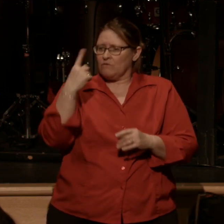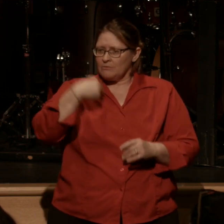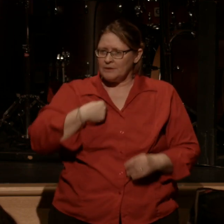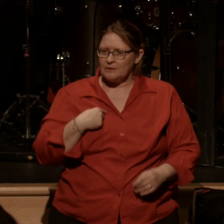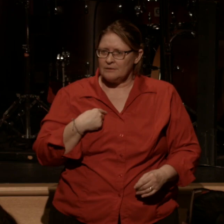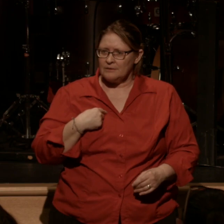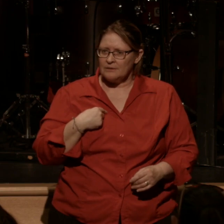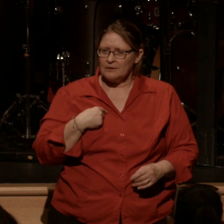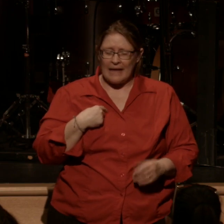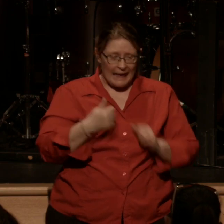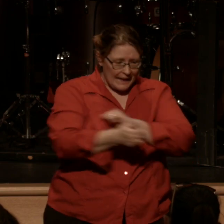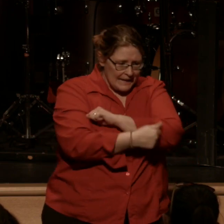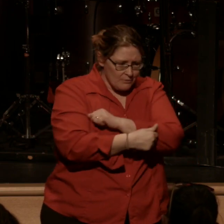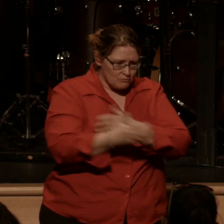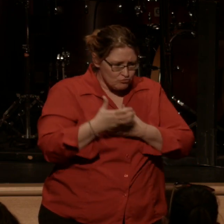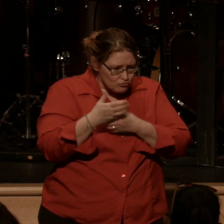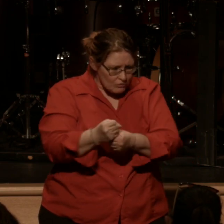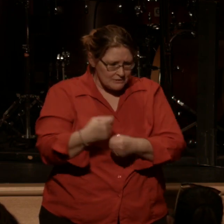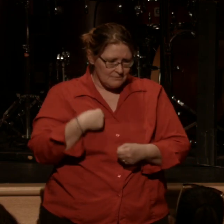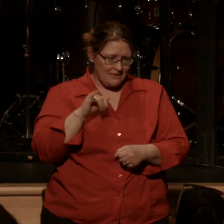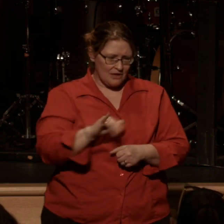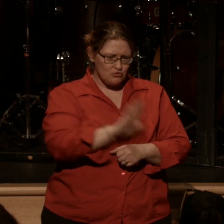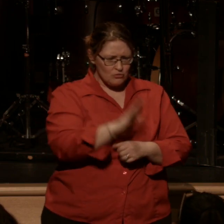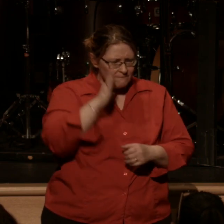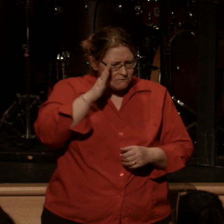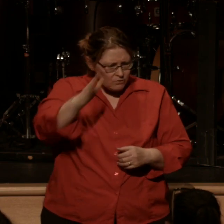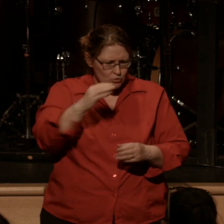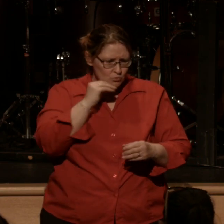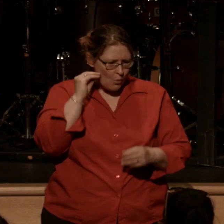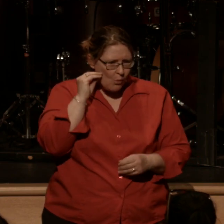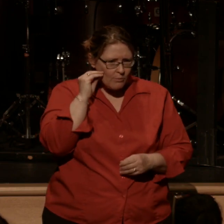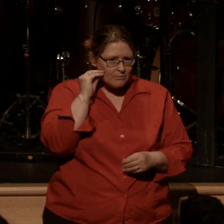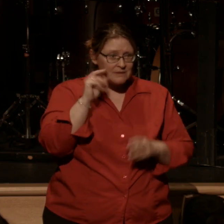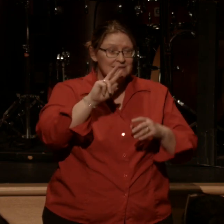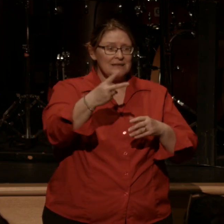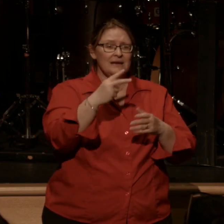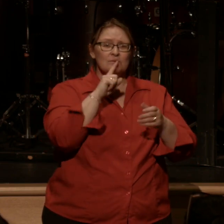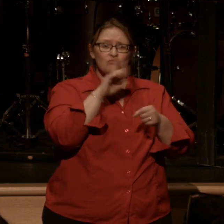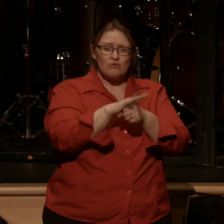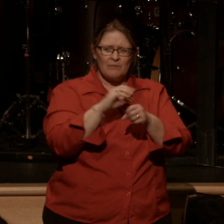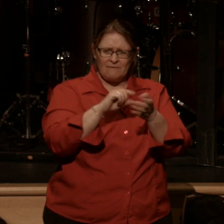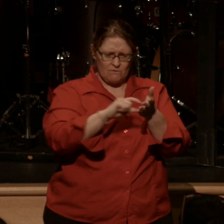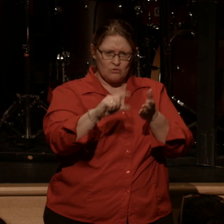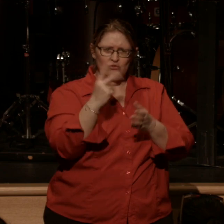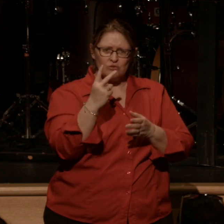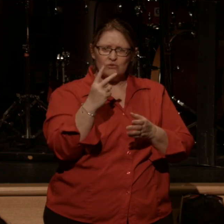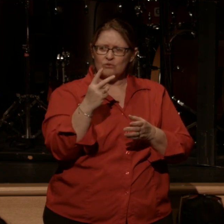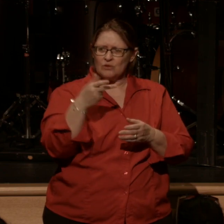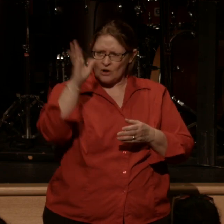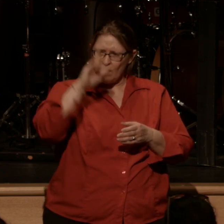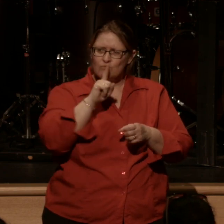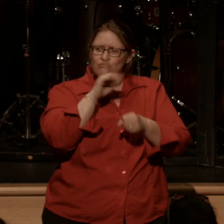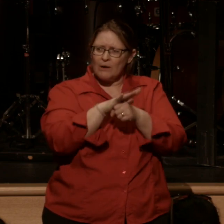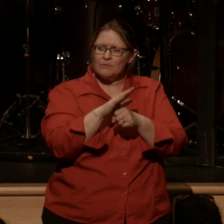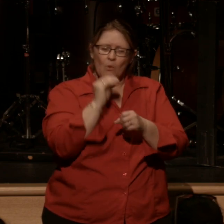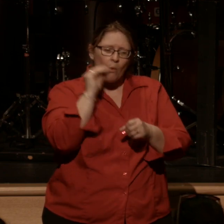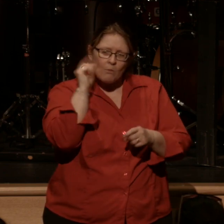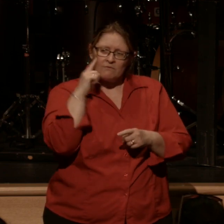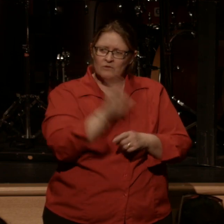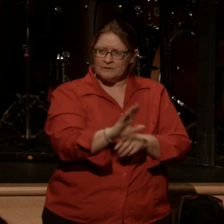me. Trust me that this will be your future home. And so the second promise we get in verse 2, God promises a home for his